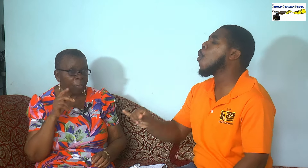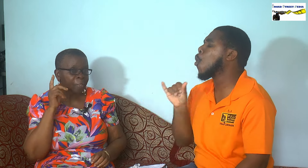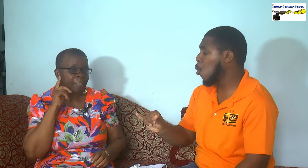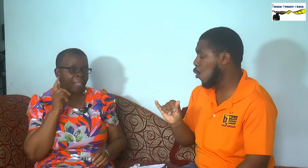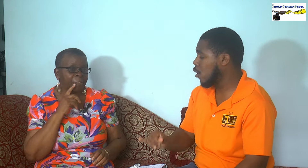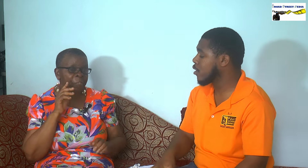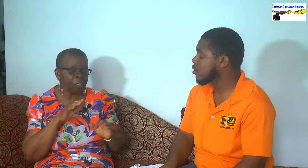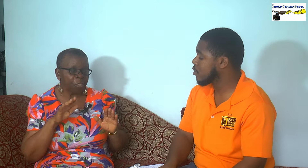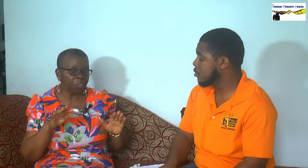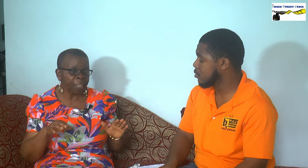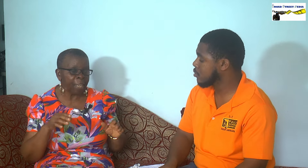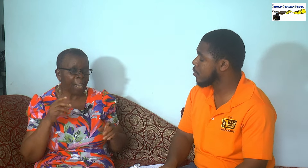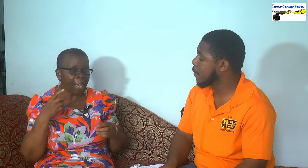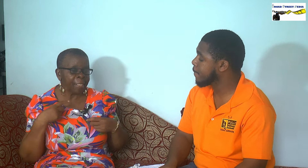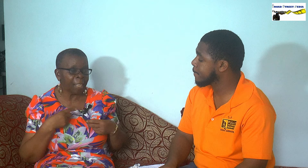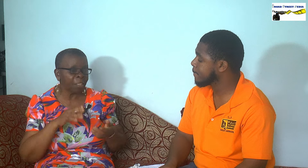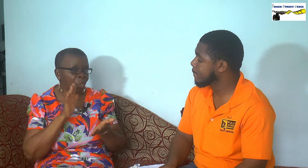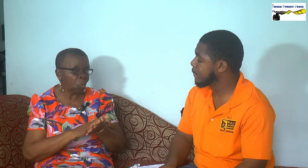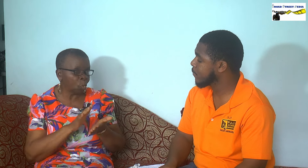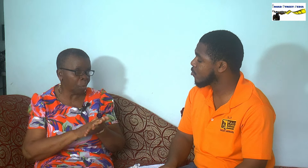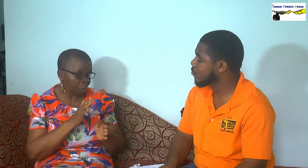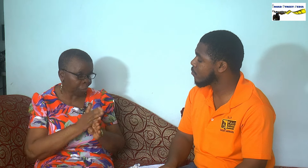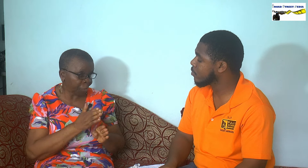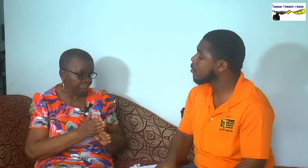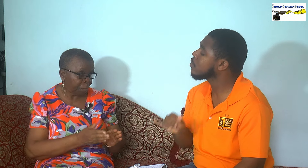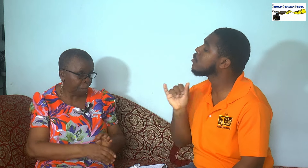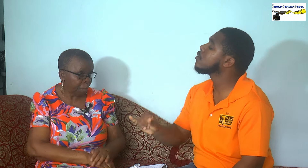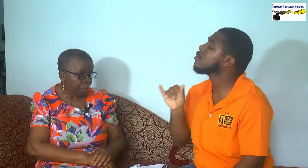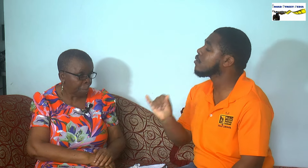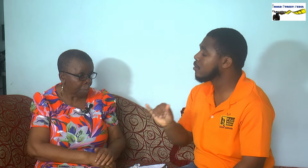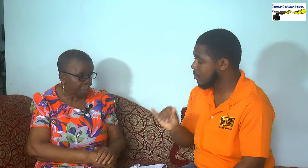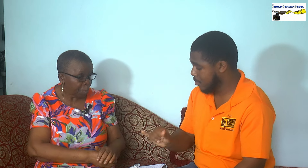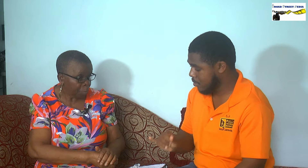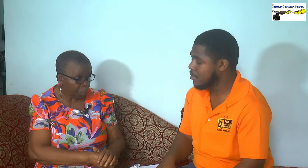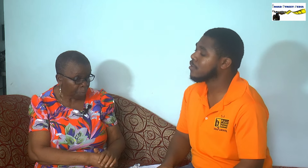The deaf children had a school bus. Okay.